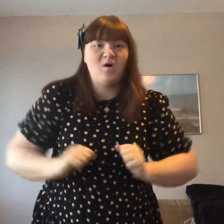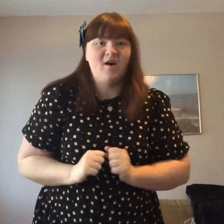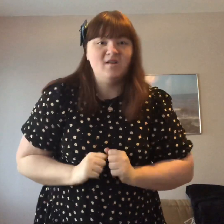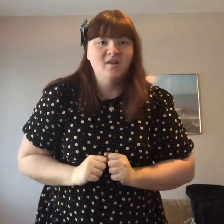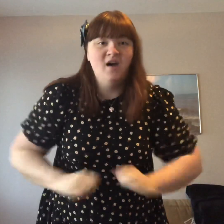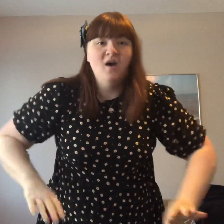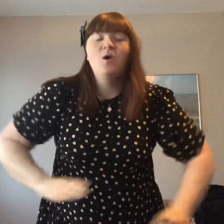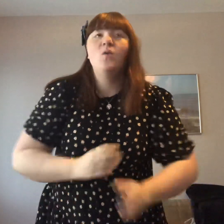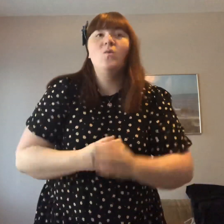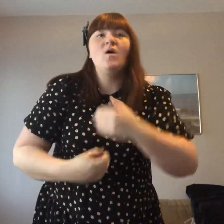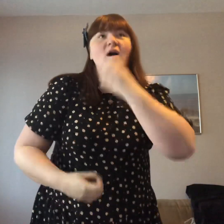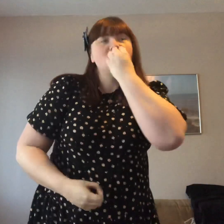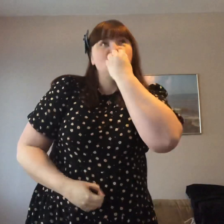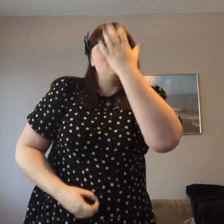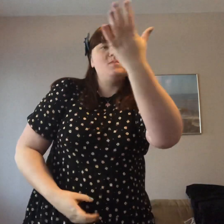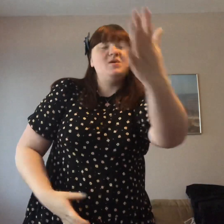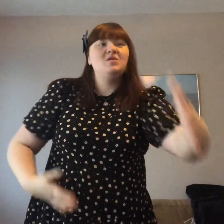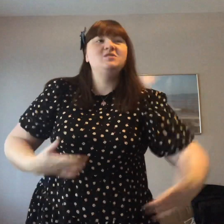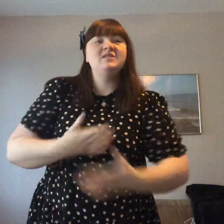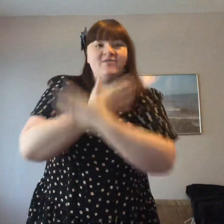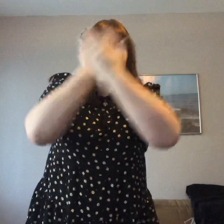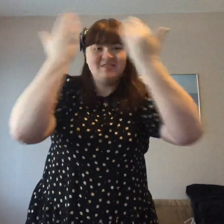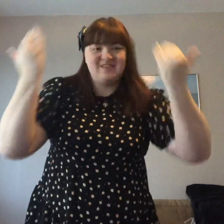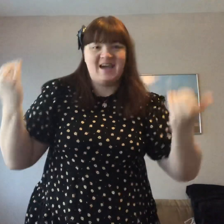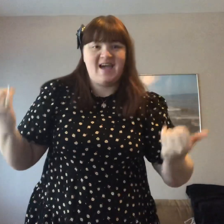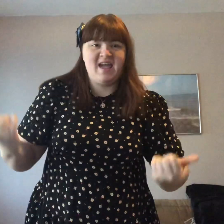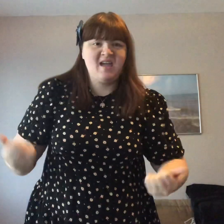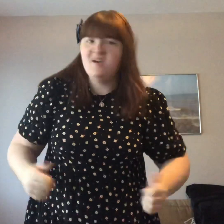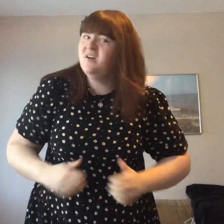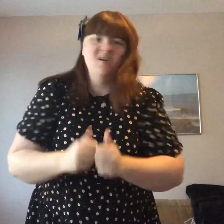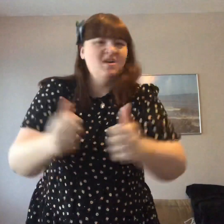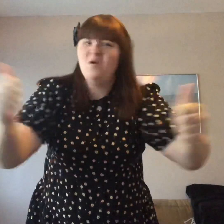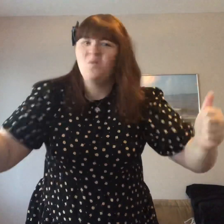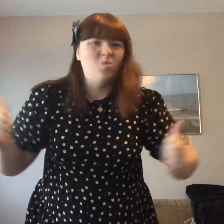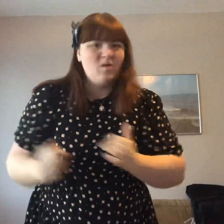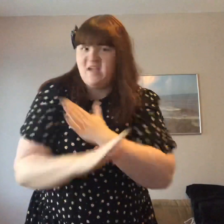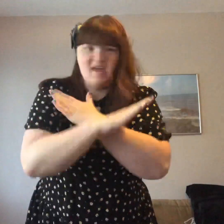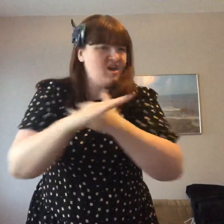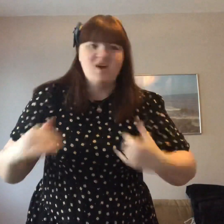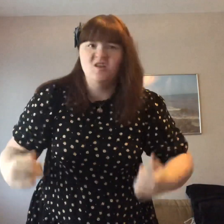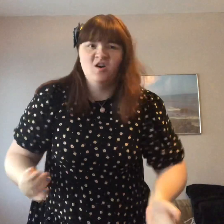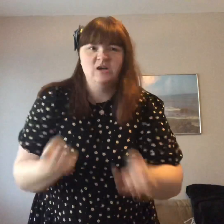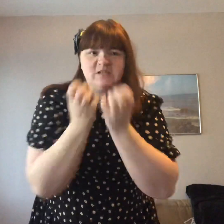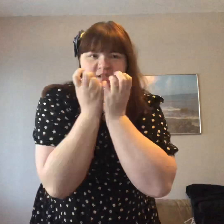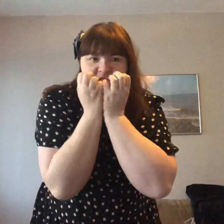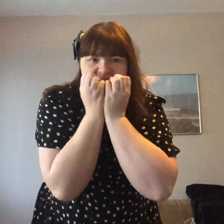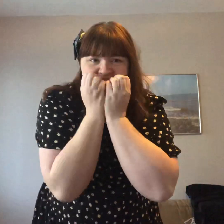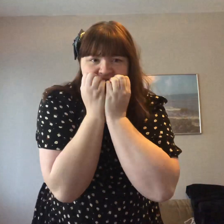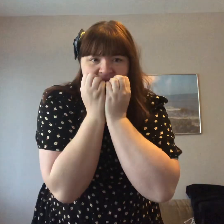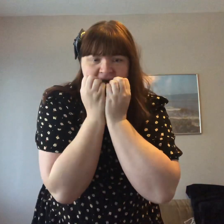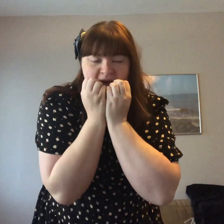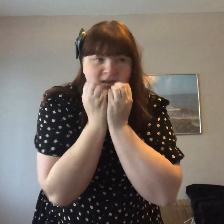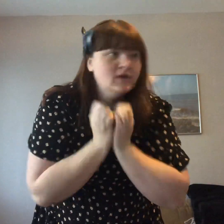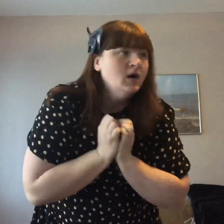one. What a beautiful day. We're not scared.